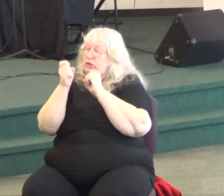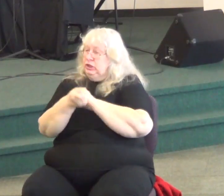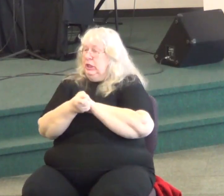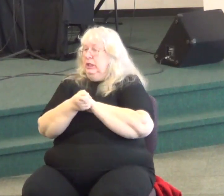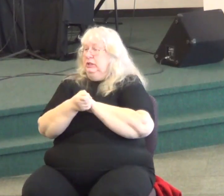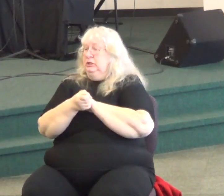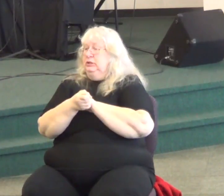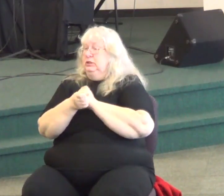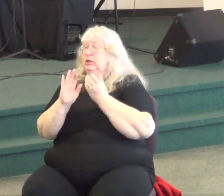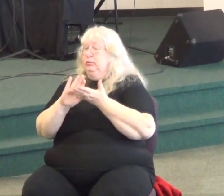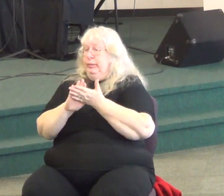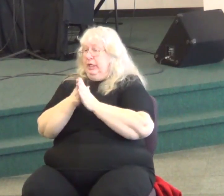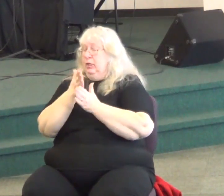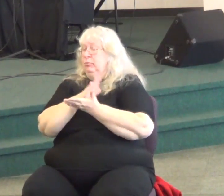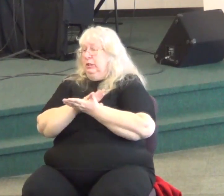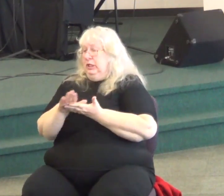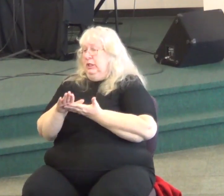so desperately.